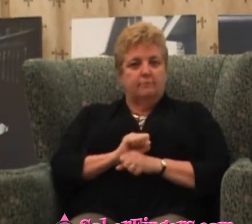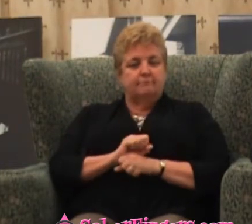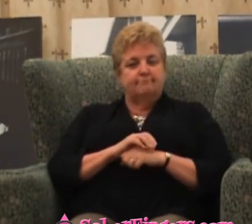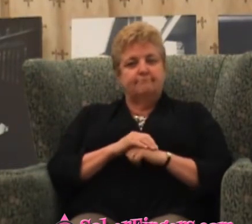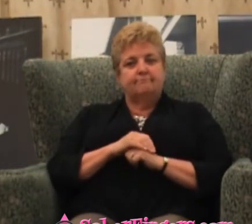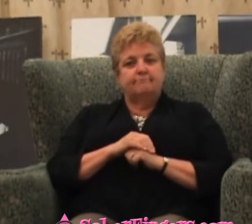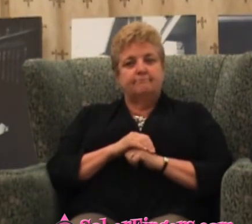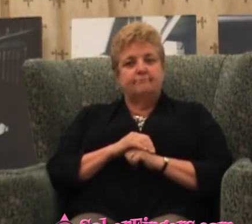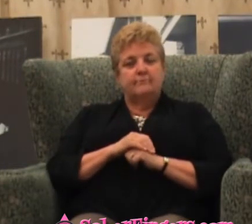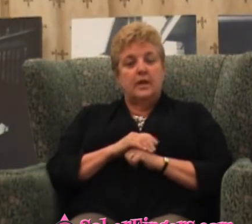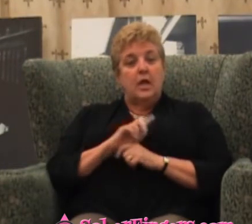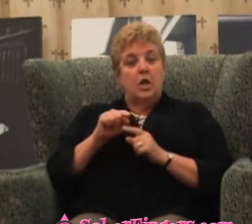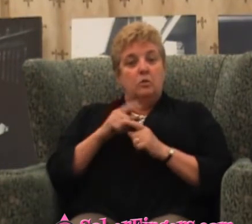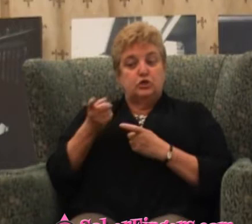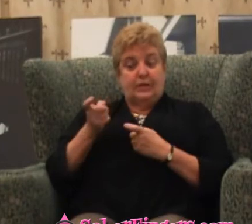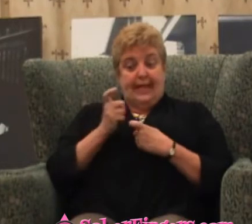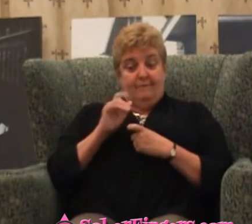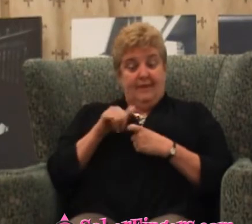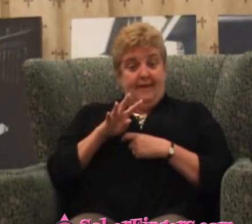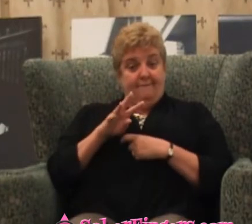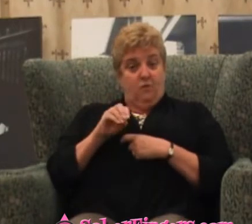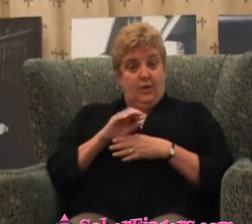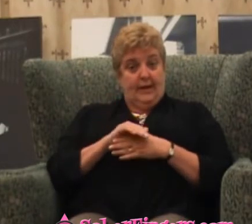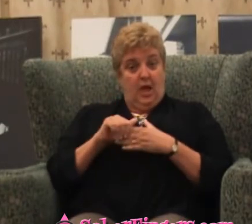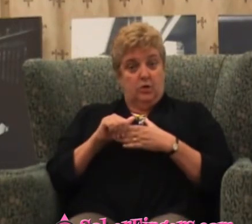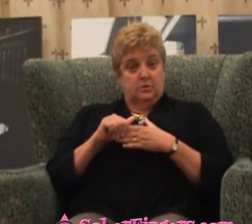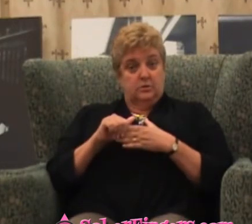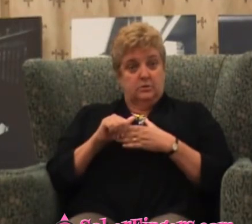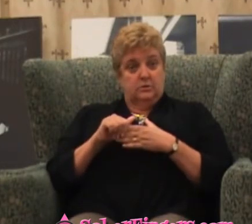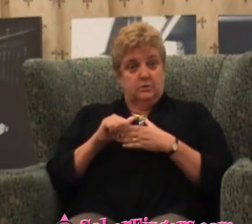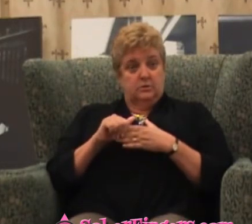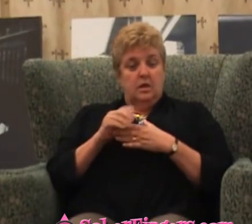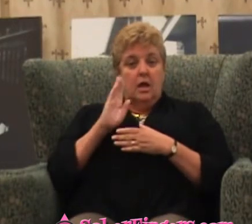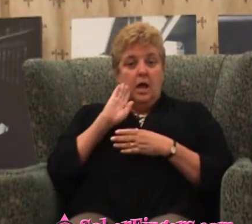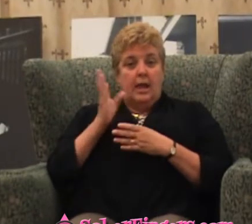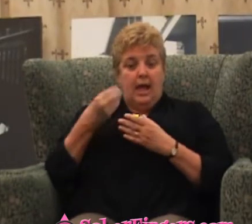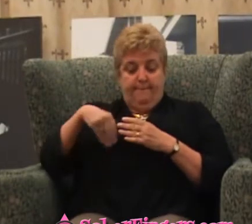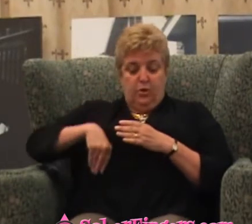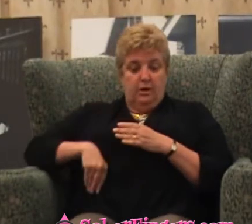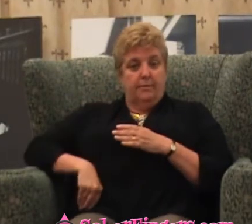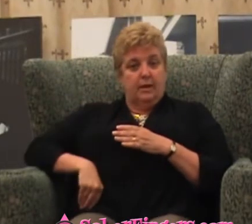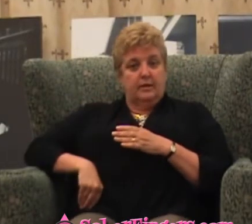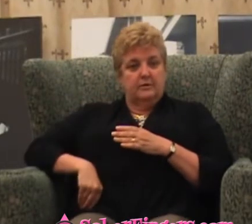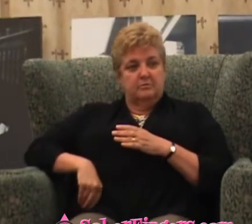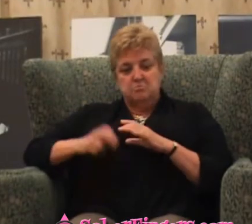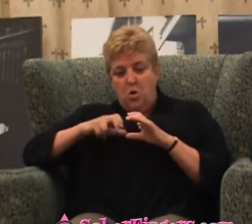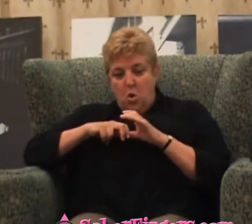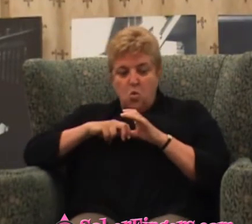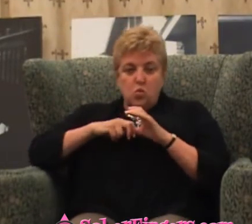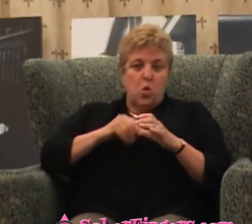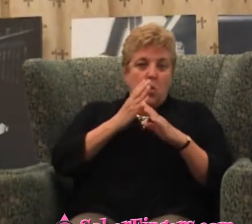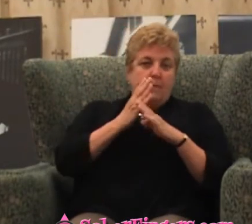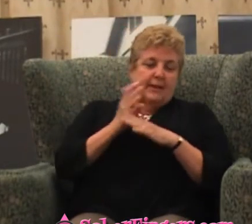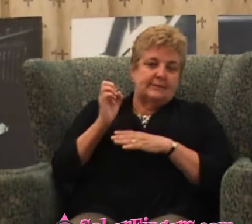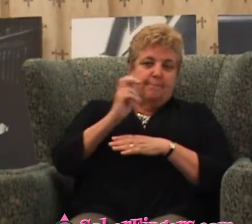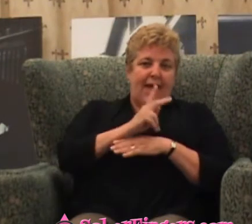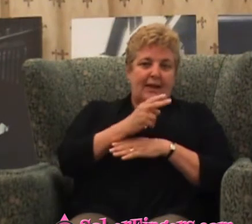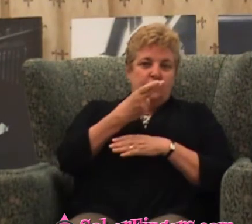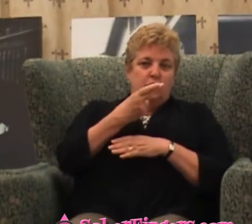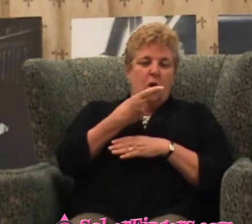And she gave me that $40, and I put it in my pocket and caught the bus back to Harmony Hall, I felt 10 feet